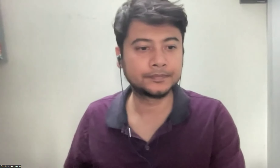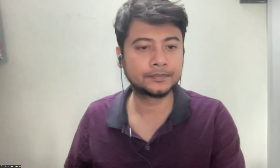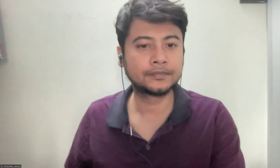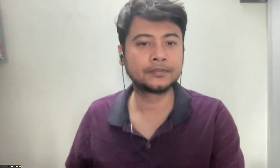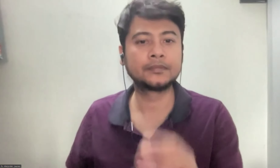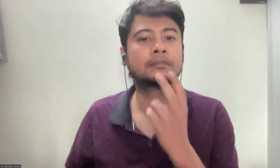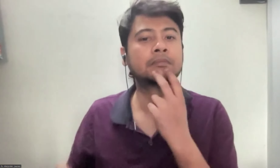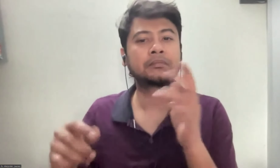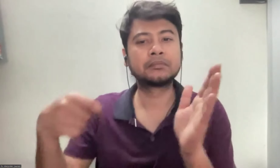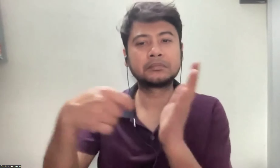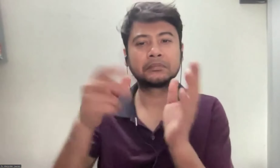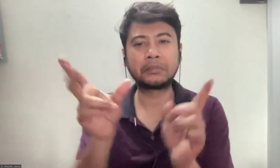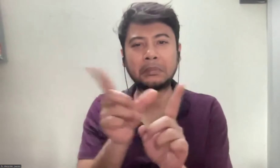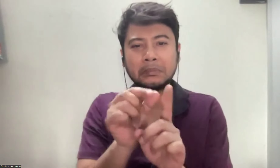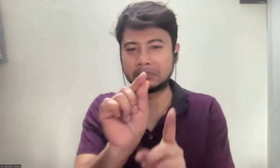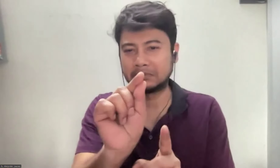sure.